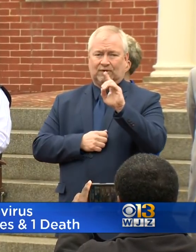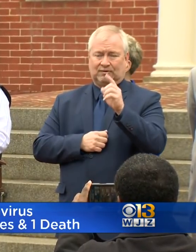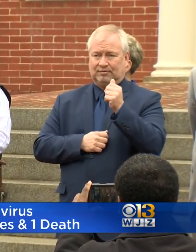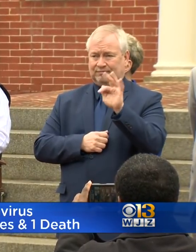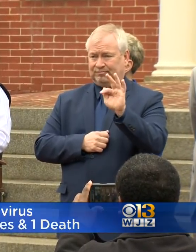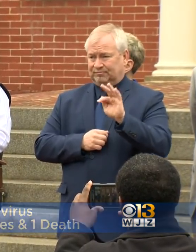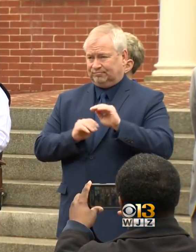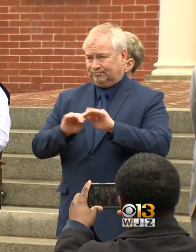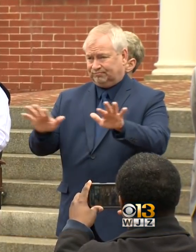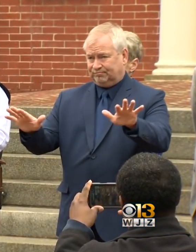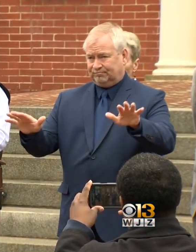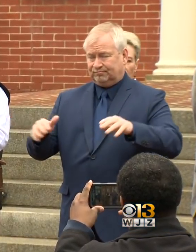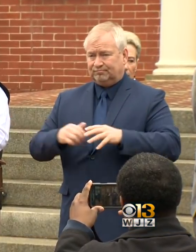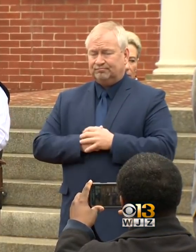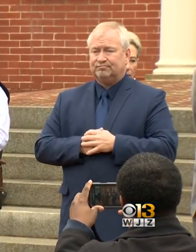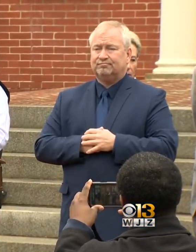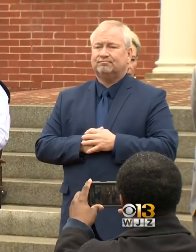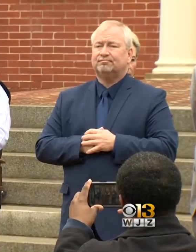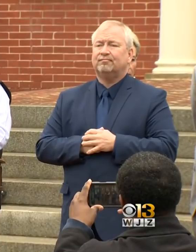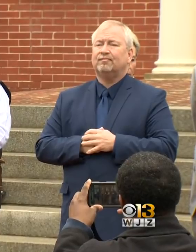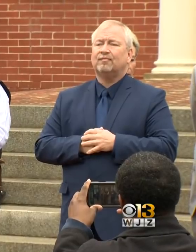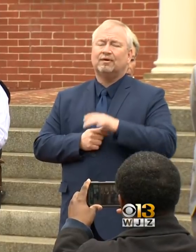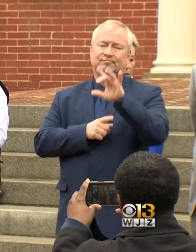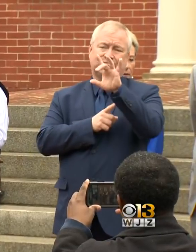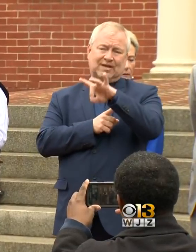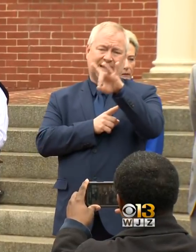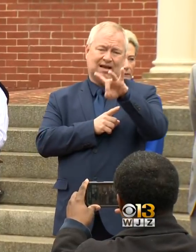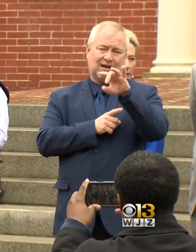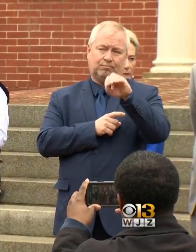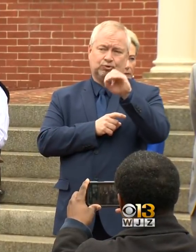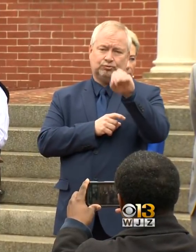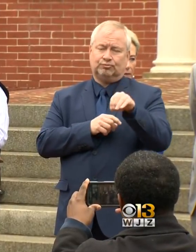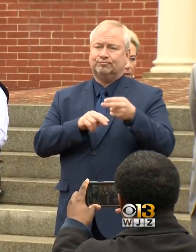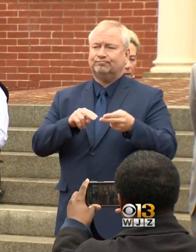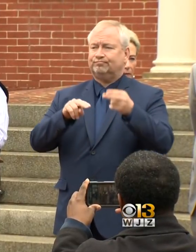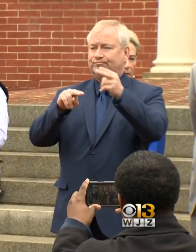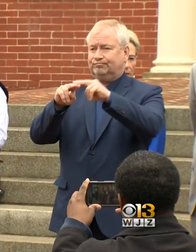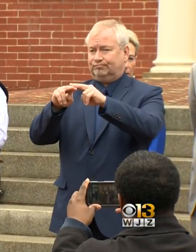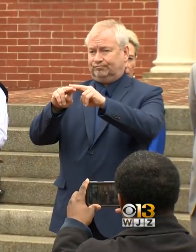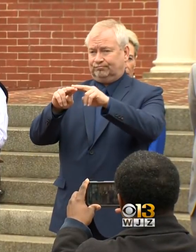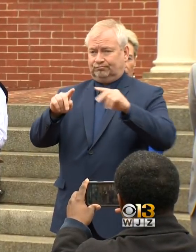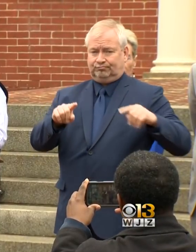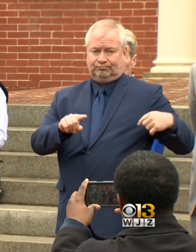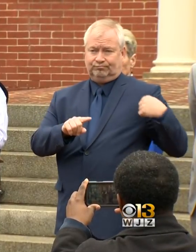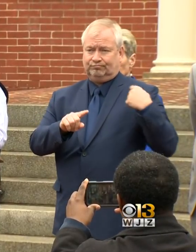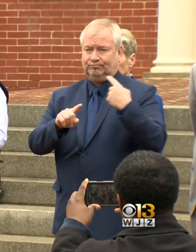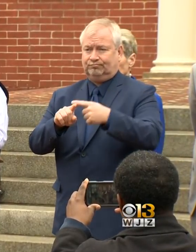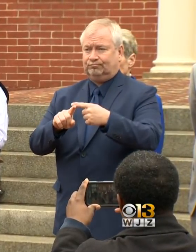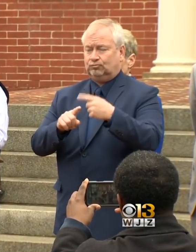Maryland, an 88% increase in the past 48 hours.